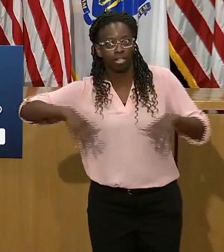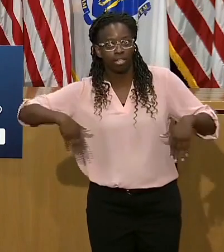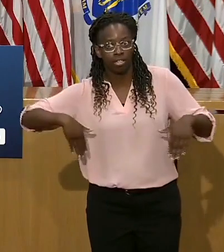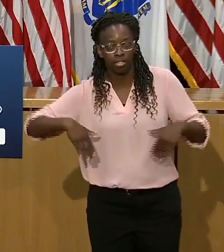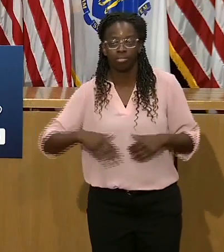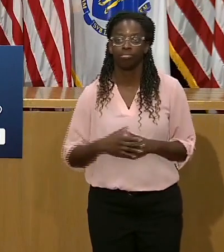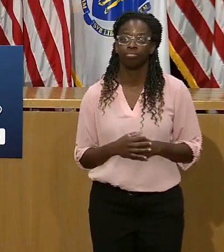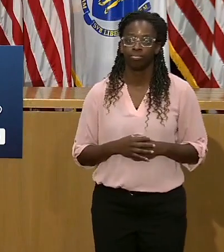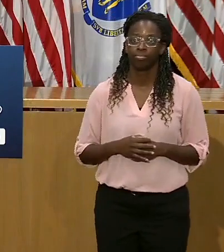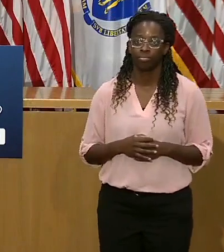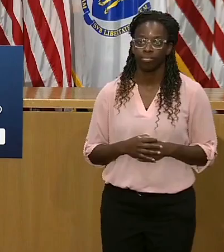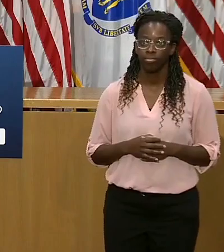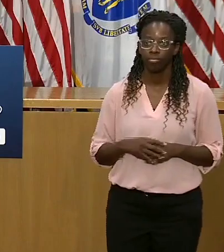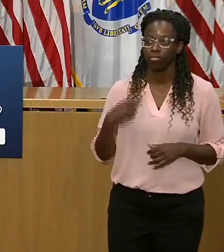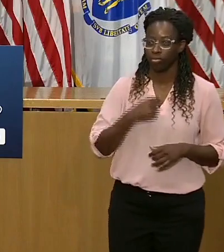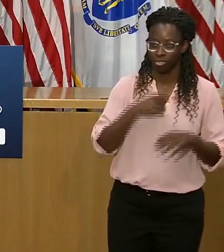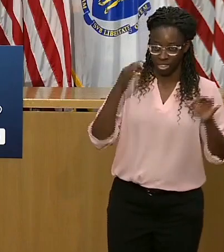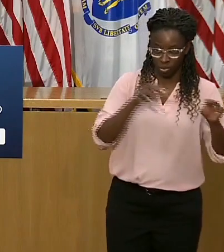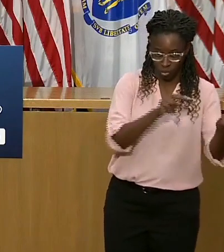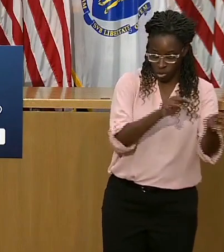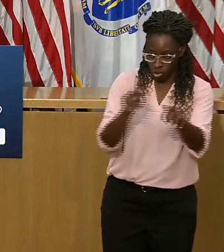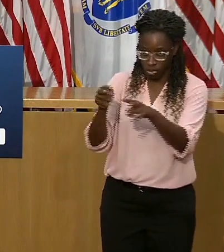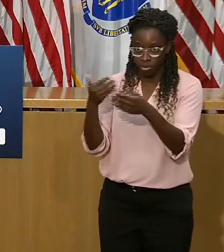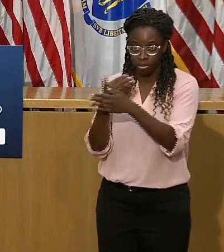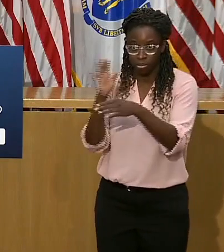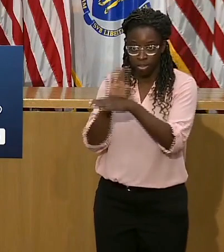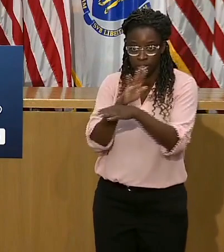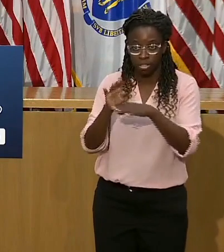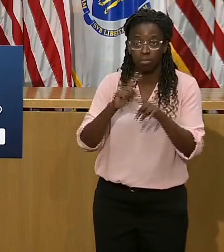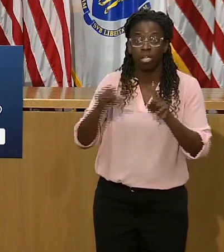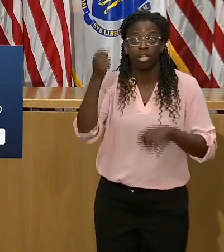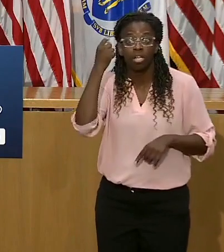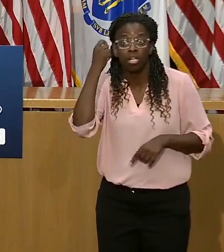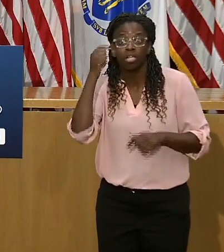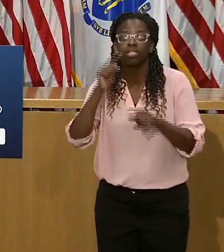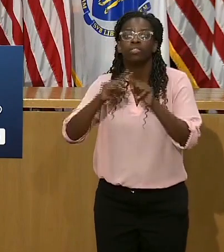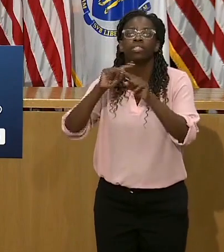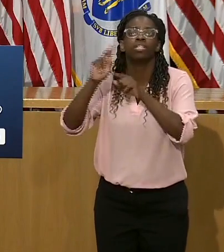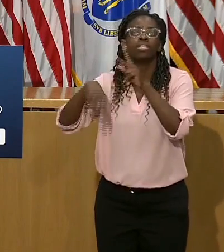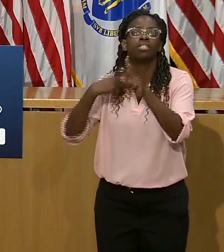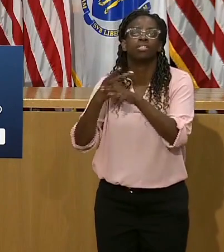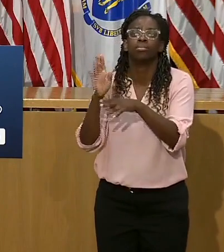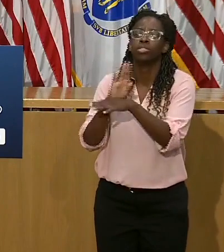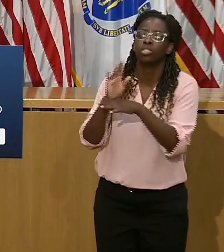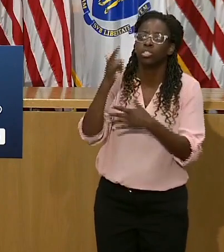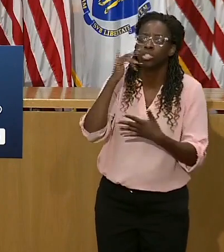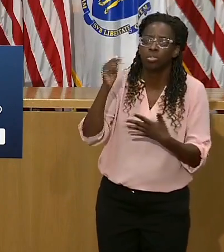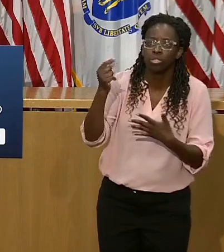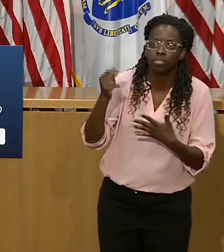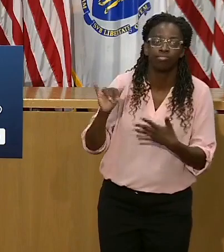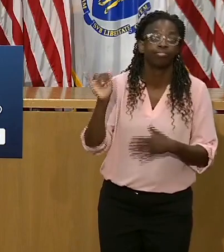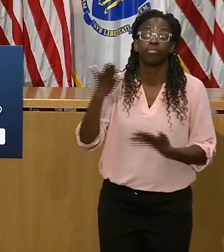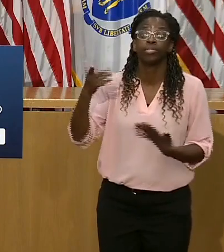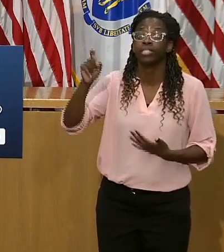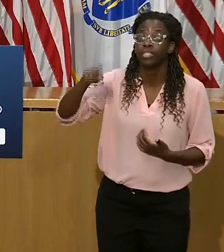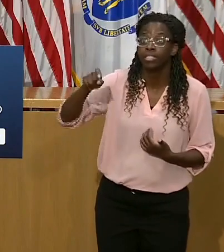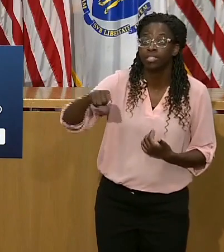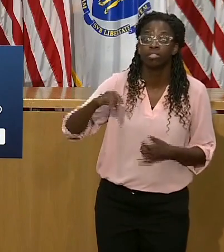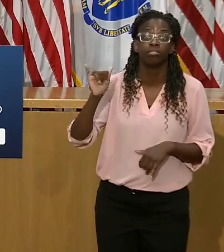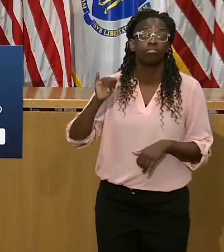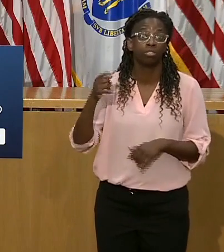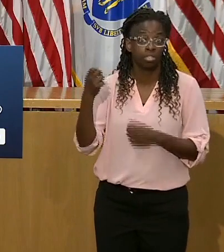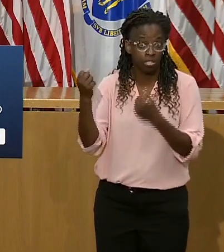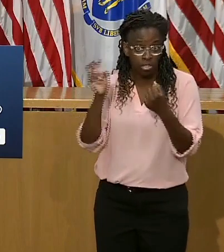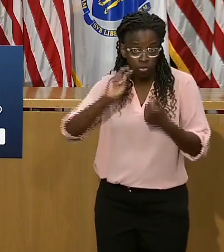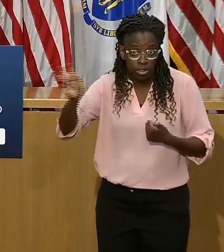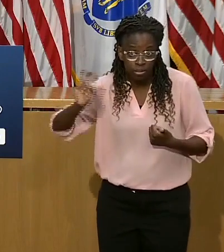which communities the companies are in. And we are going to prioritize companies run by women, veterans, and minorities. Will they have to show that they are more sustainable, though,